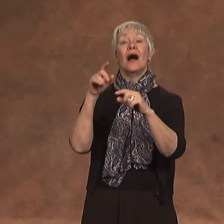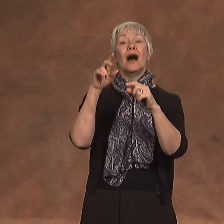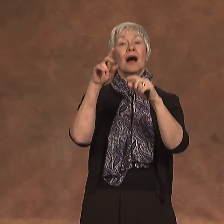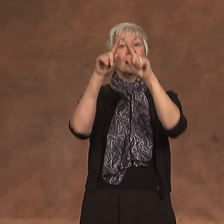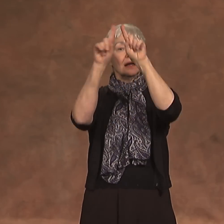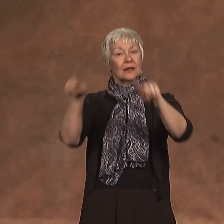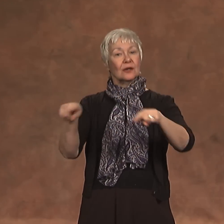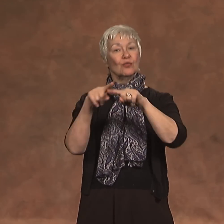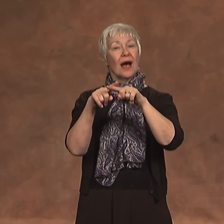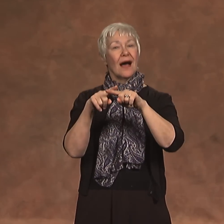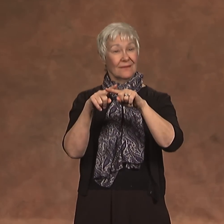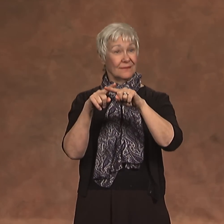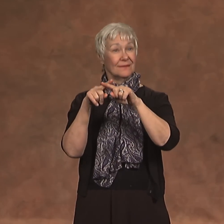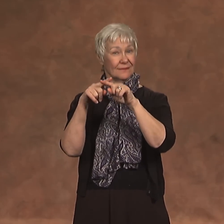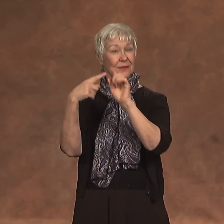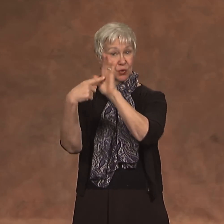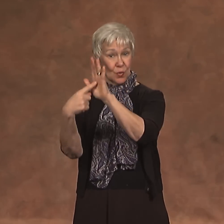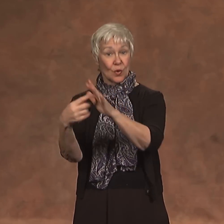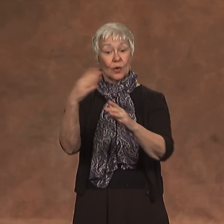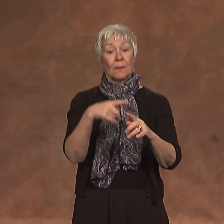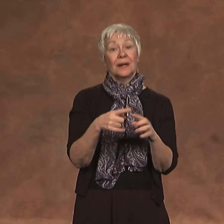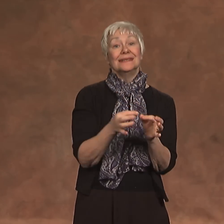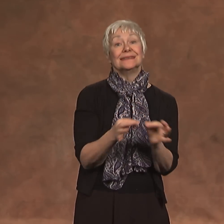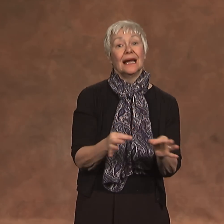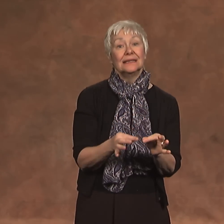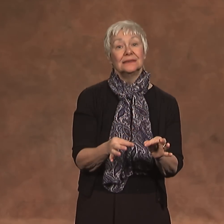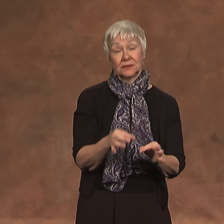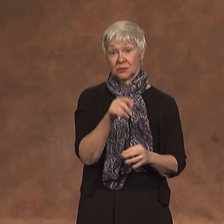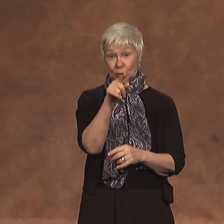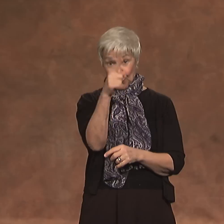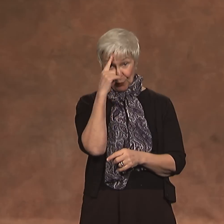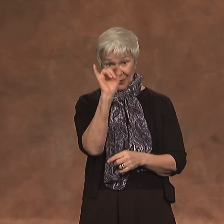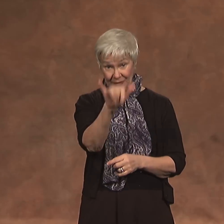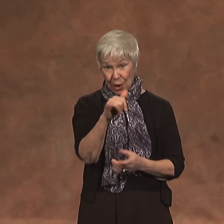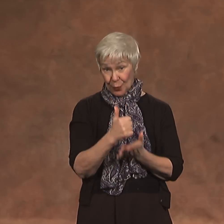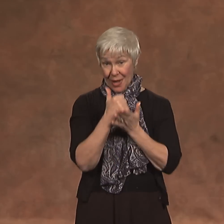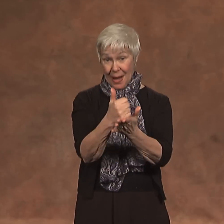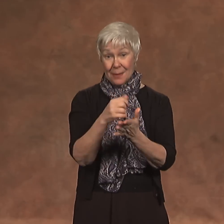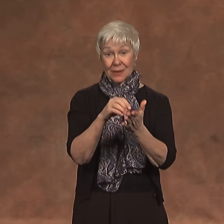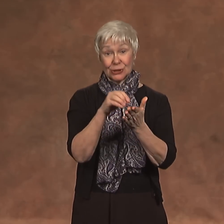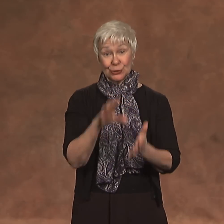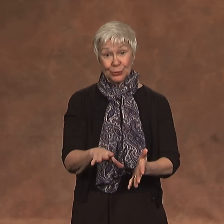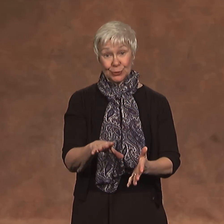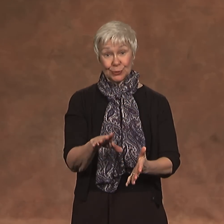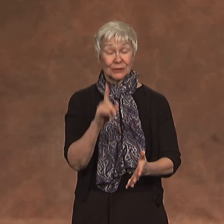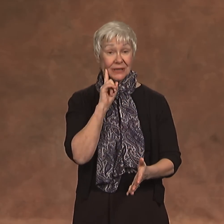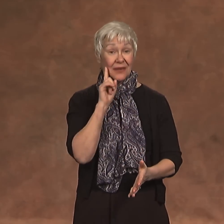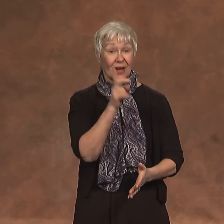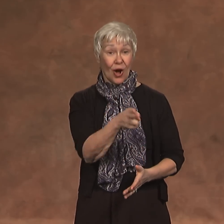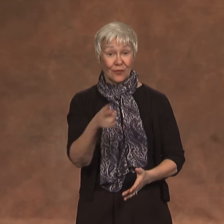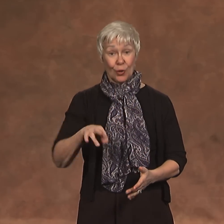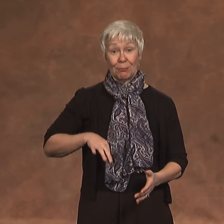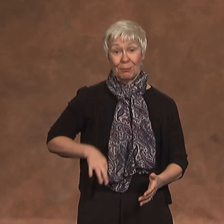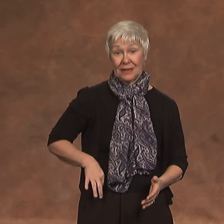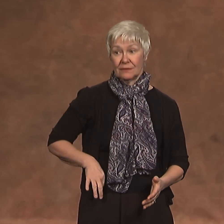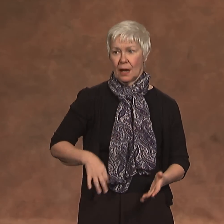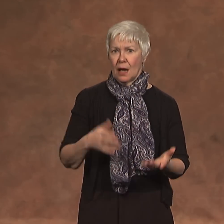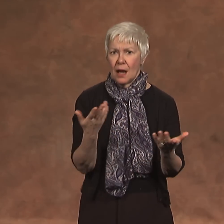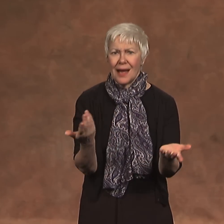of a graph, and you also have text. Does this seem like it would be helpful or beneficial to deaf or hard of hearing students? So